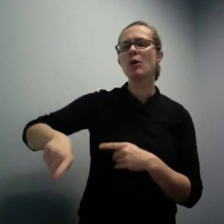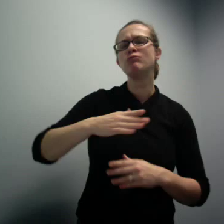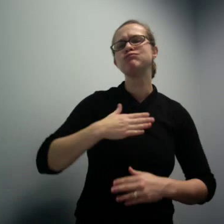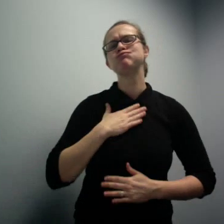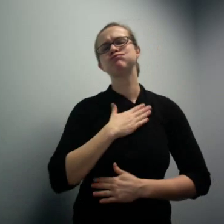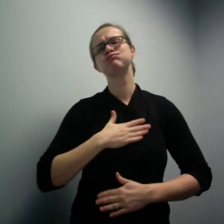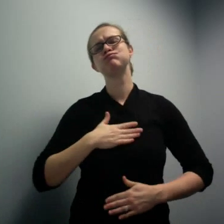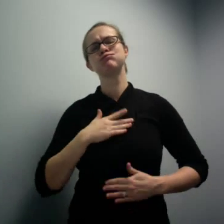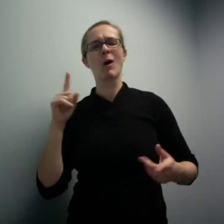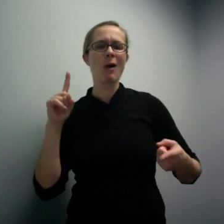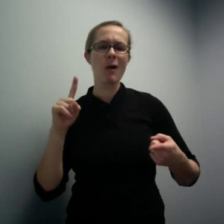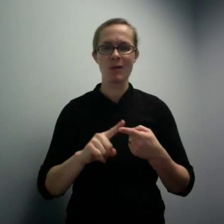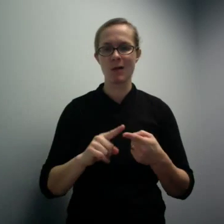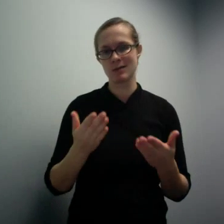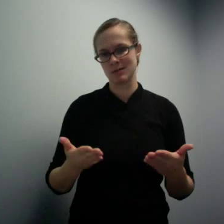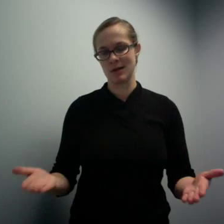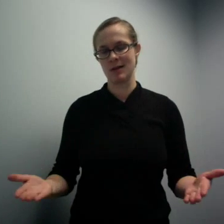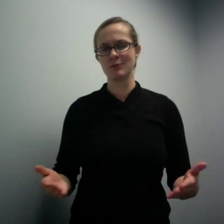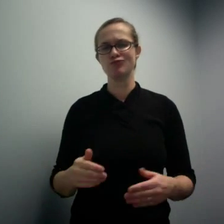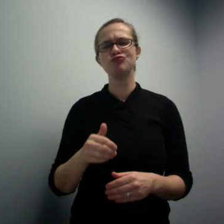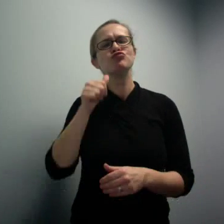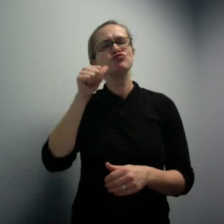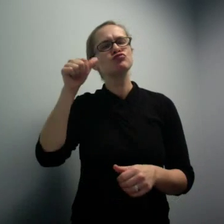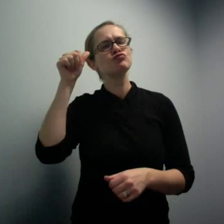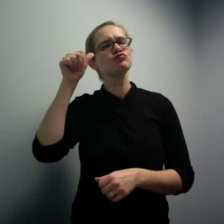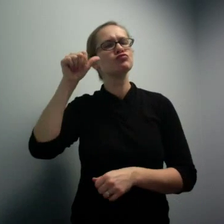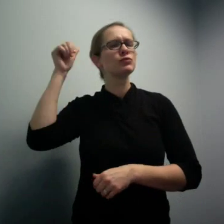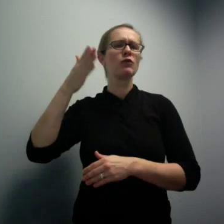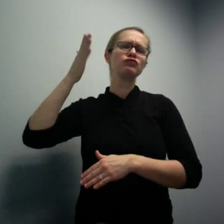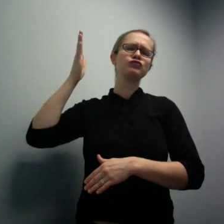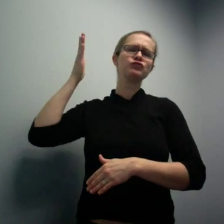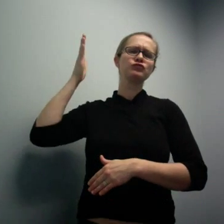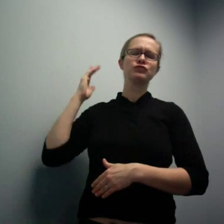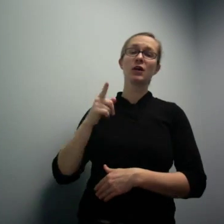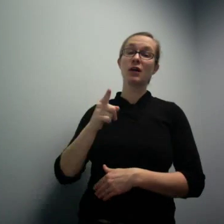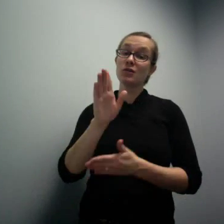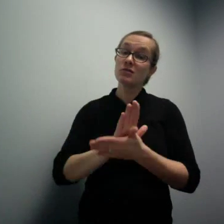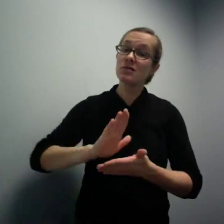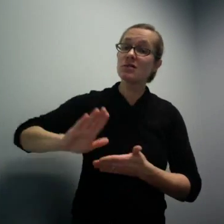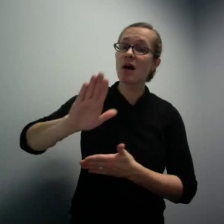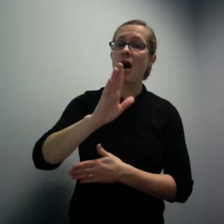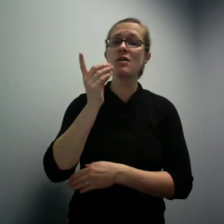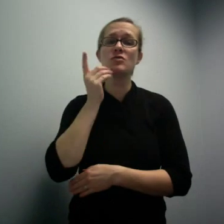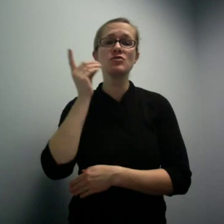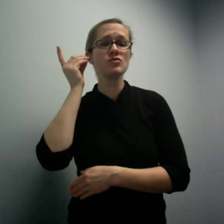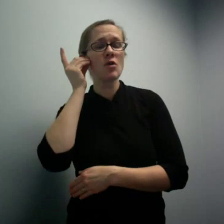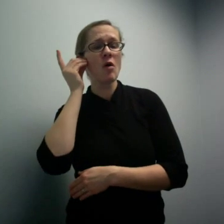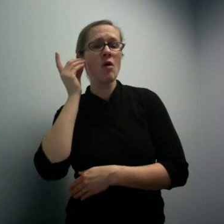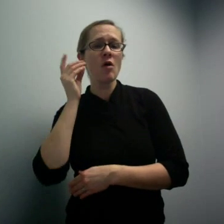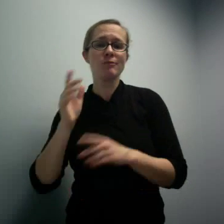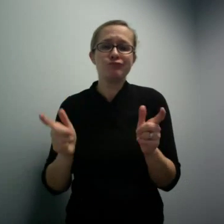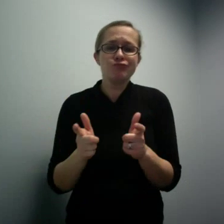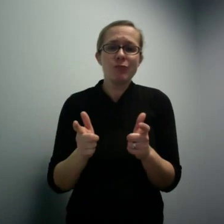College, your dorm, traveling in a hotel room, camping where you got basically nothing, maybe a